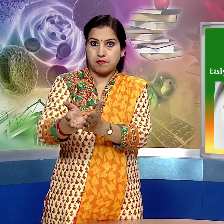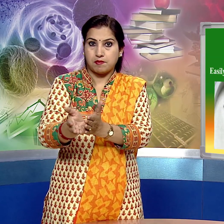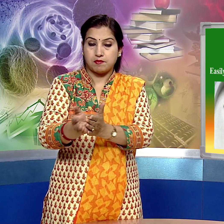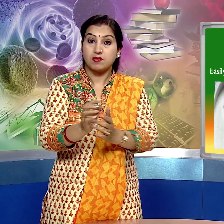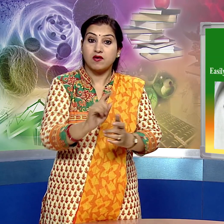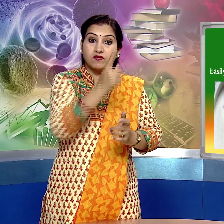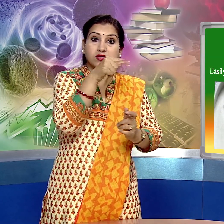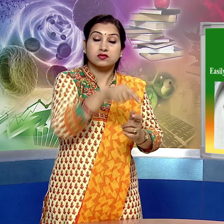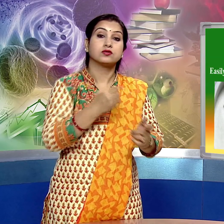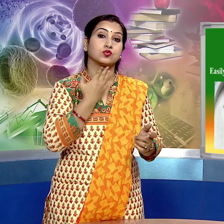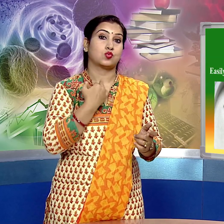The first one is sugar.